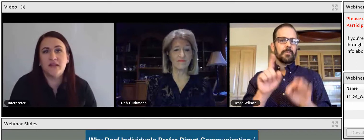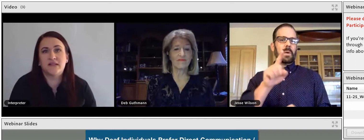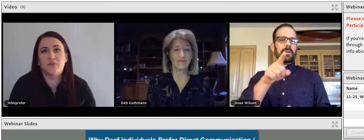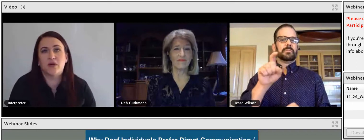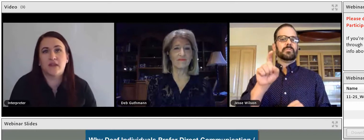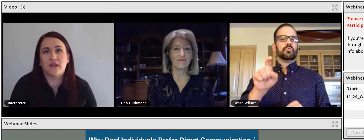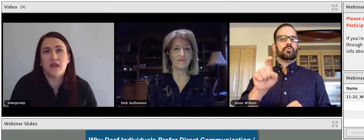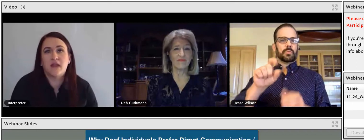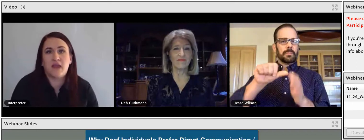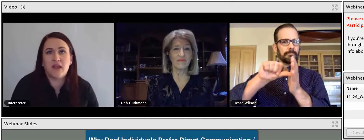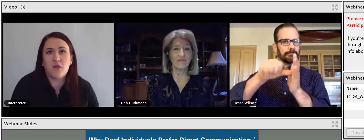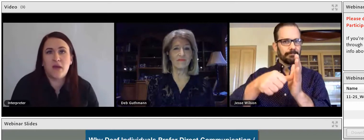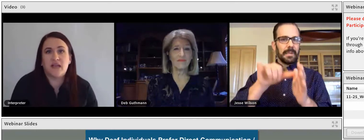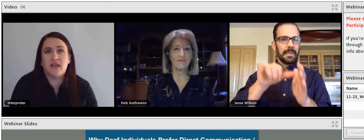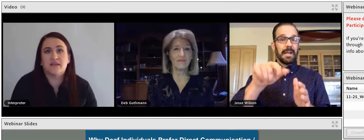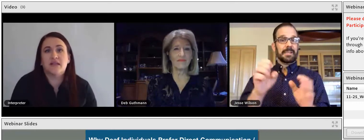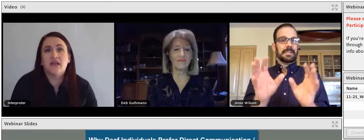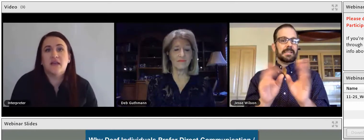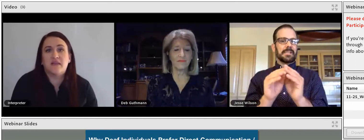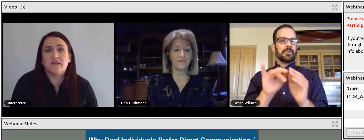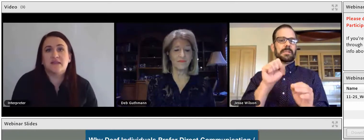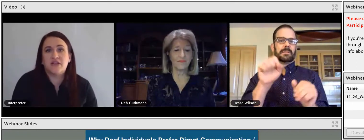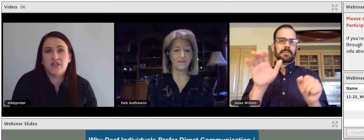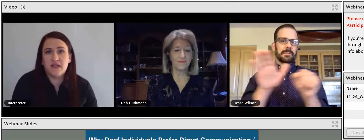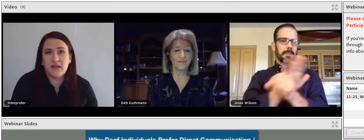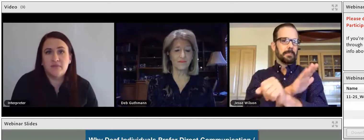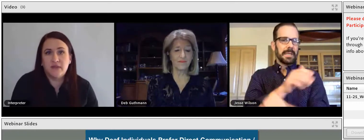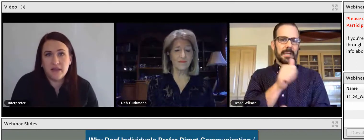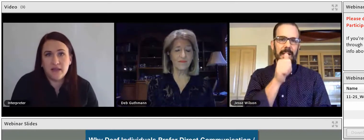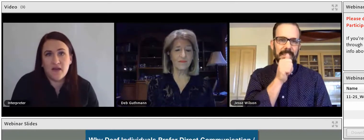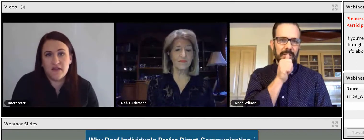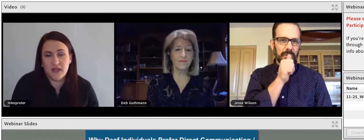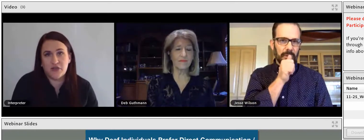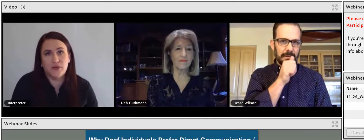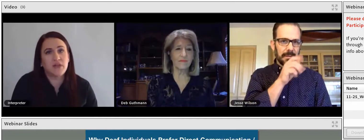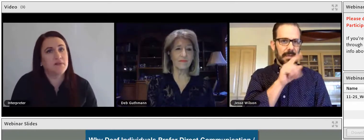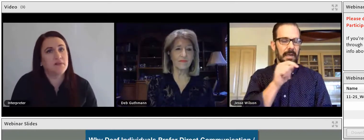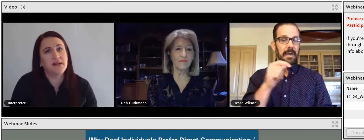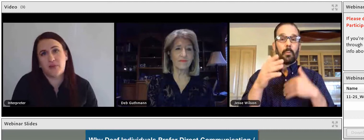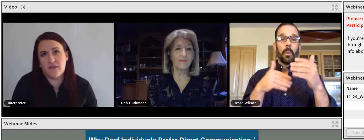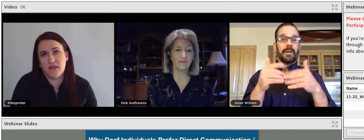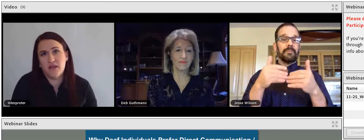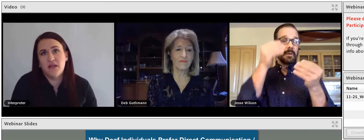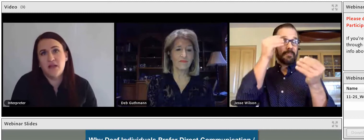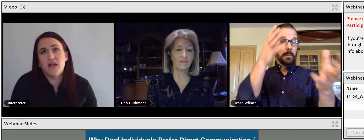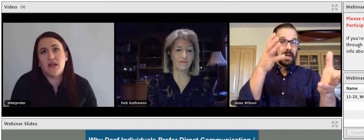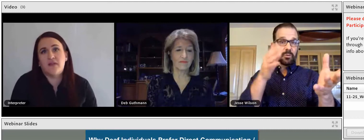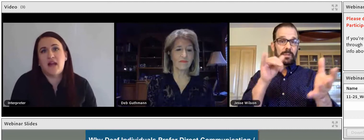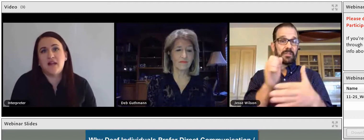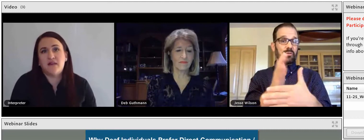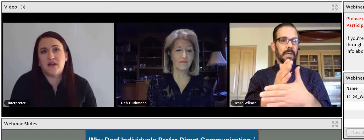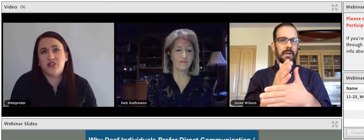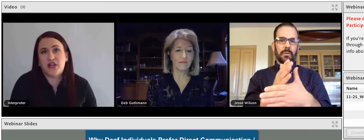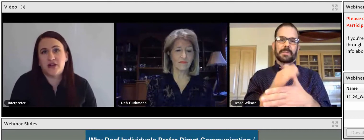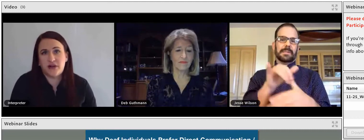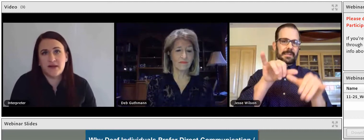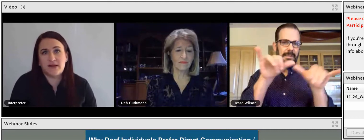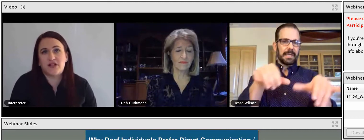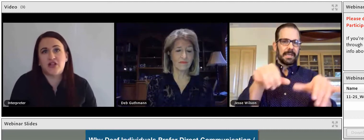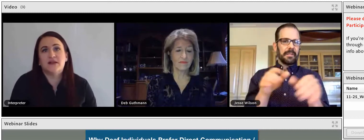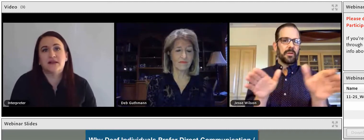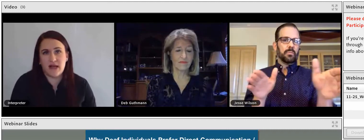And so really it's important that you emphasize that the session is completely confidential, completely private, and that anything